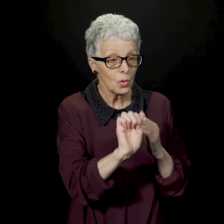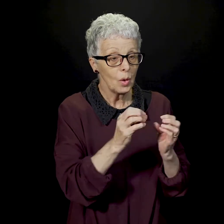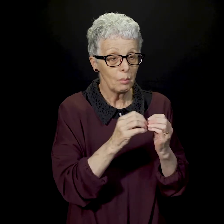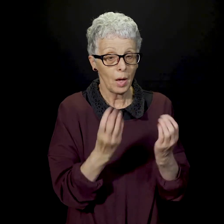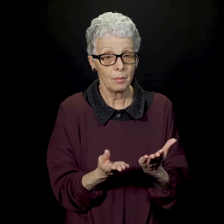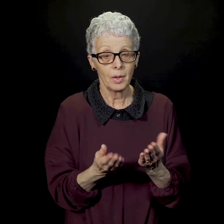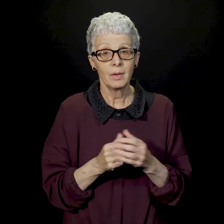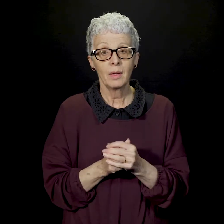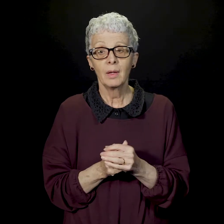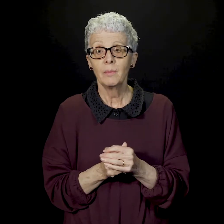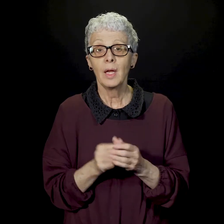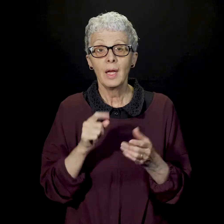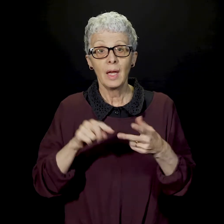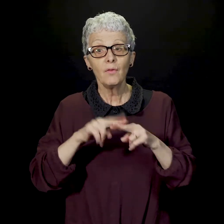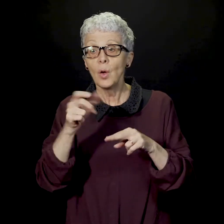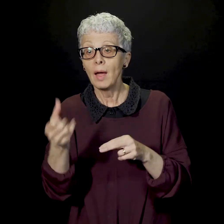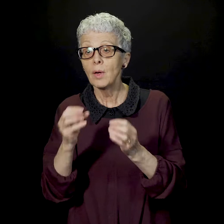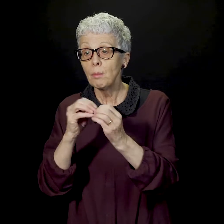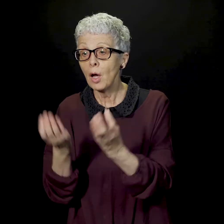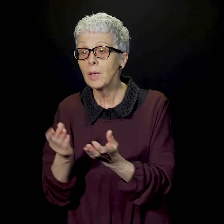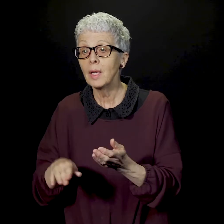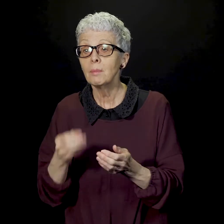Just me. Hands up if you've got a hard copy Bible.